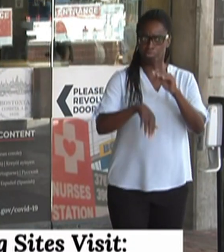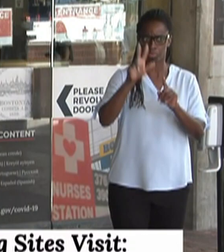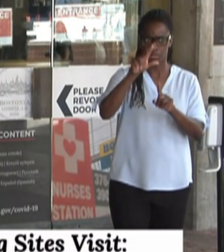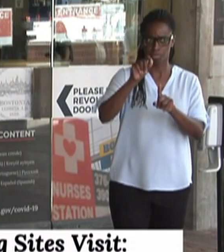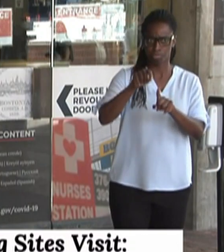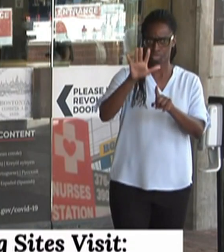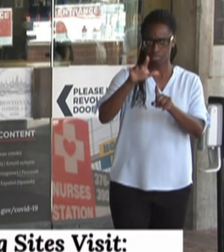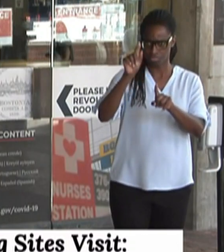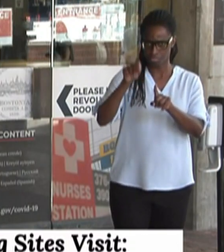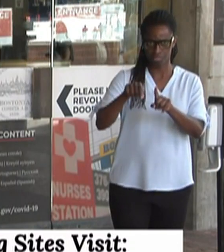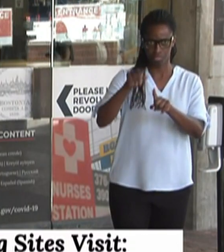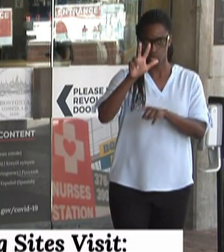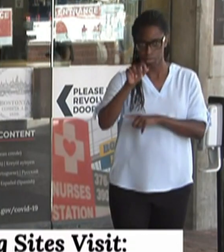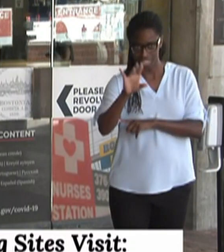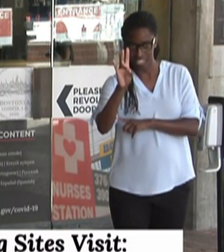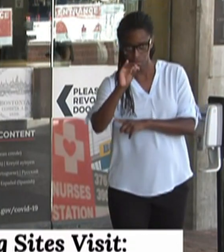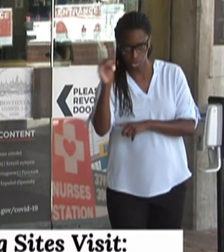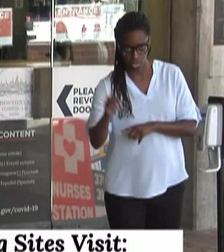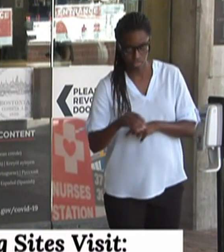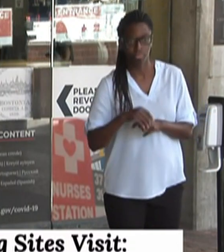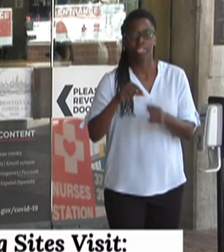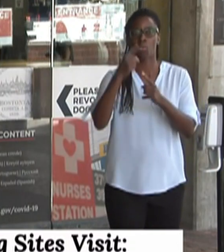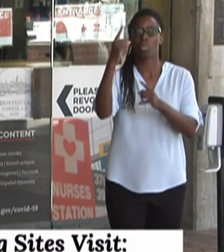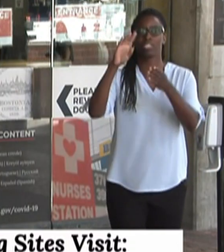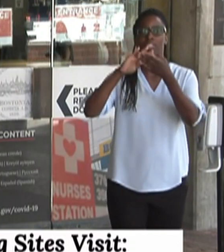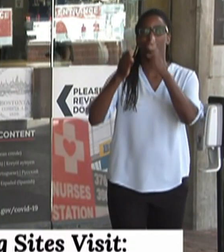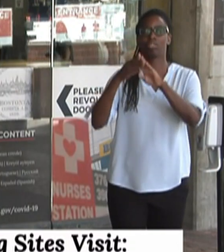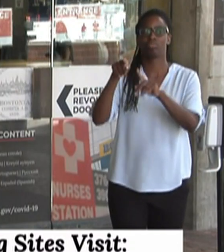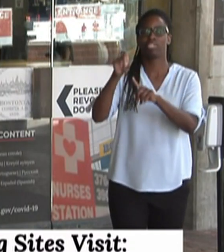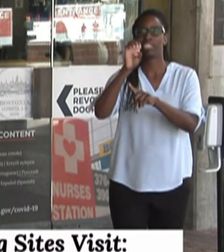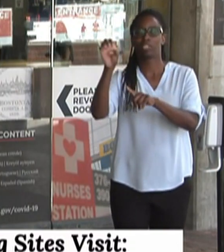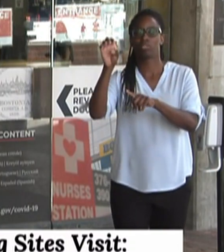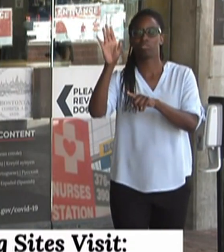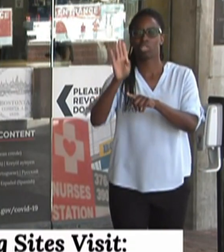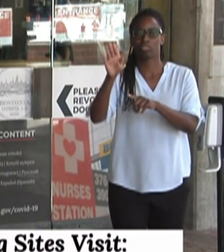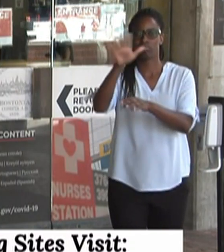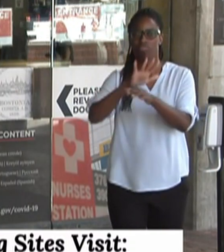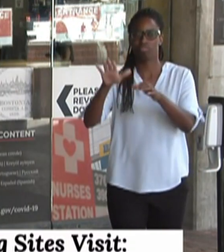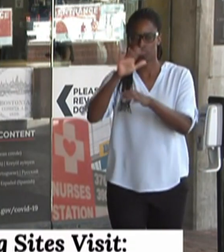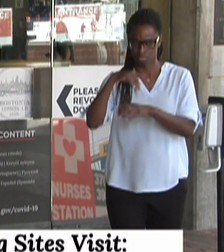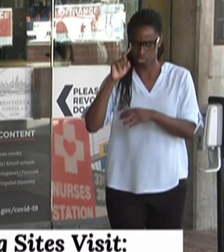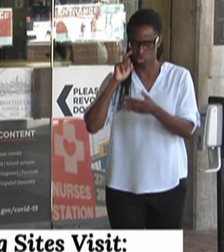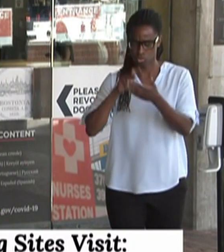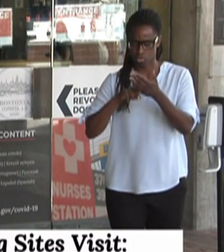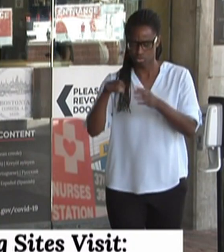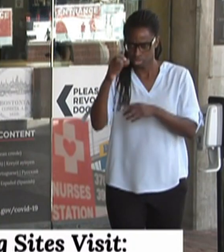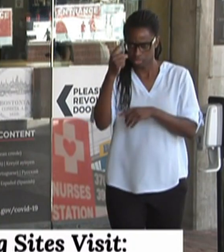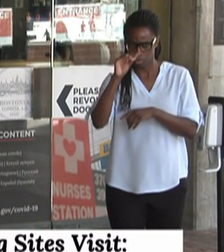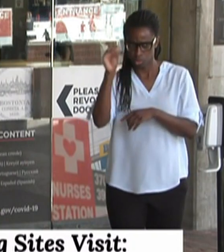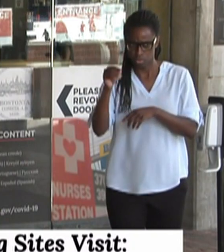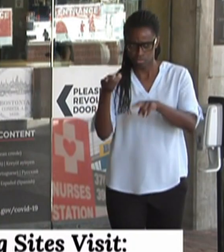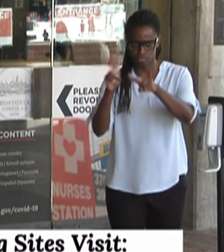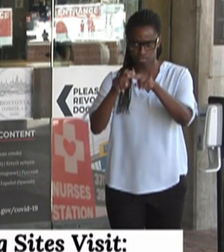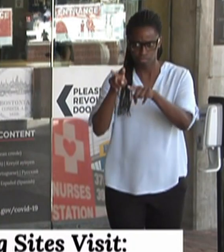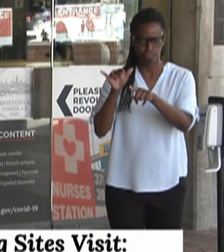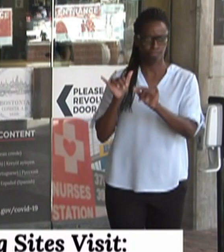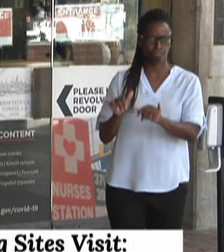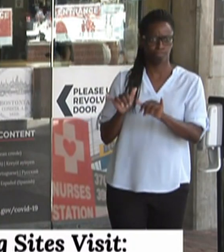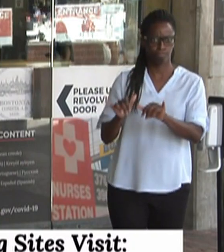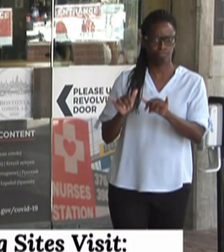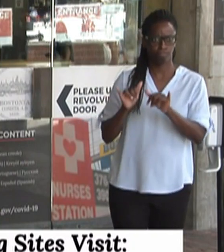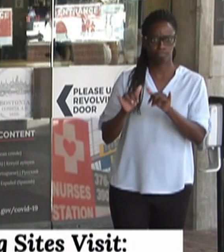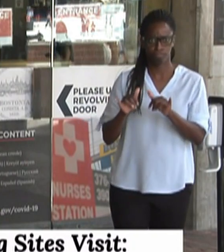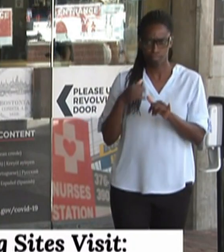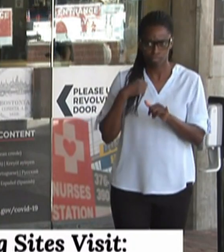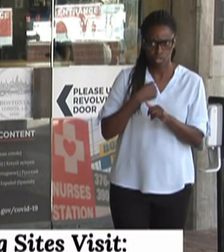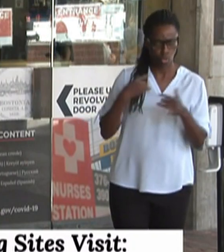another turn upward to 11.4%. It's a concern and something that we're addressing. We're examining many different things.